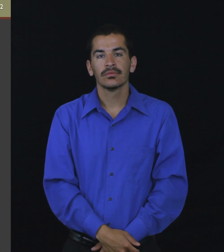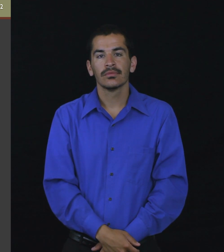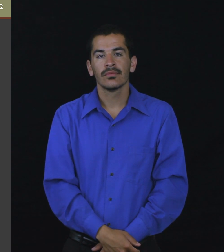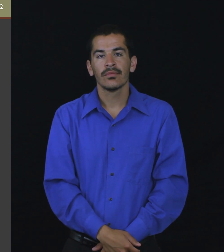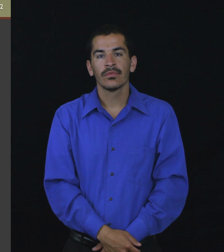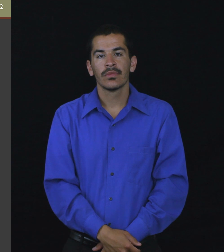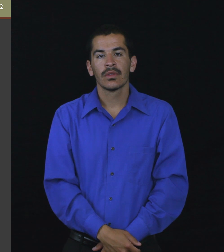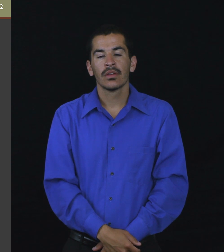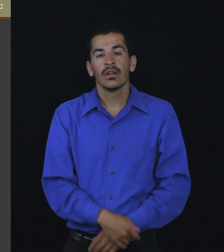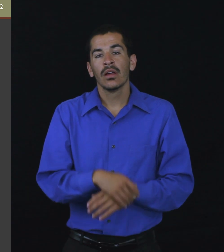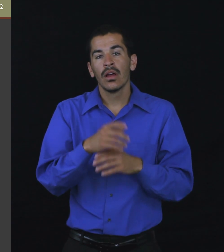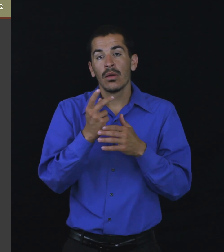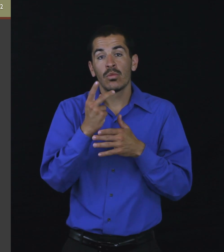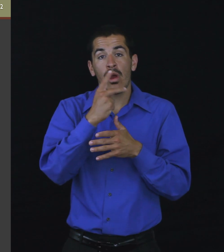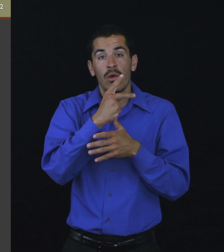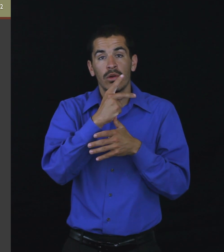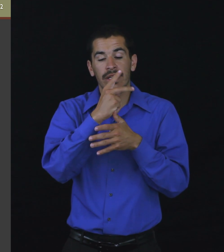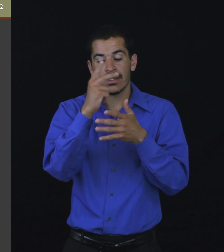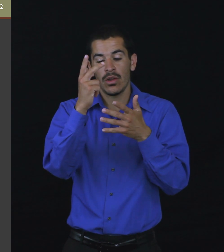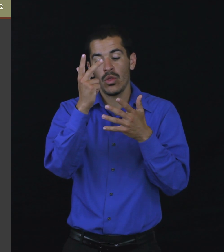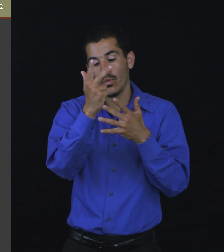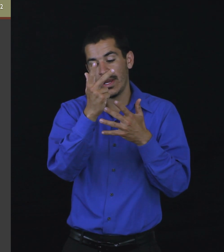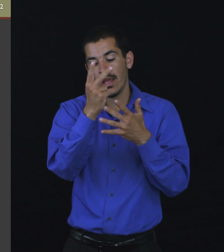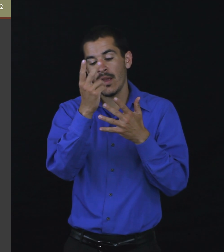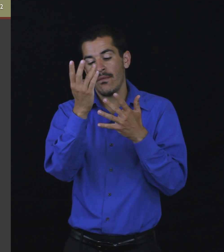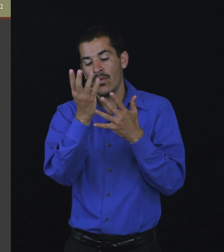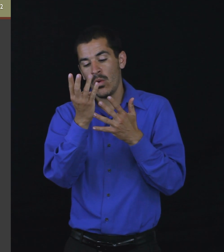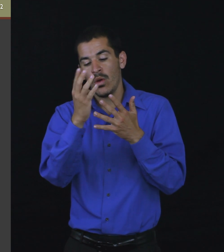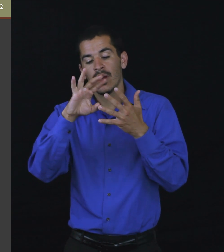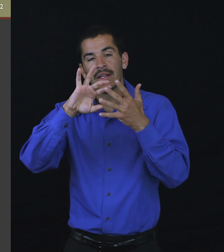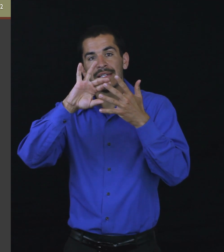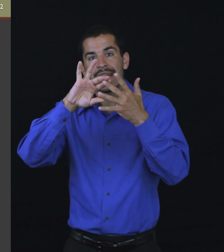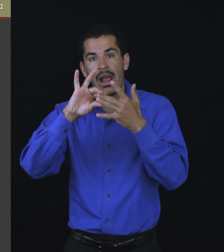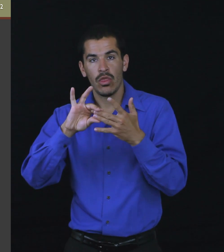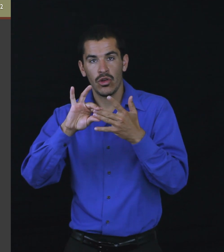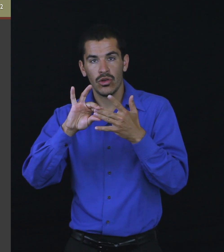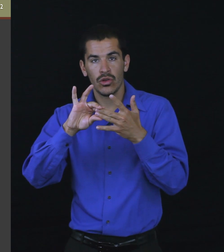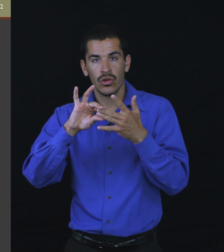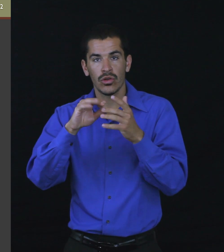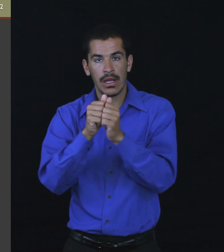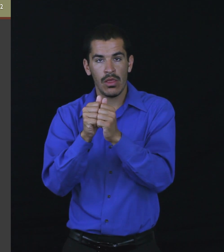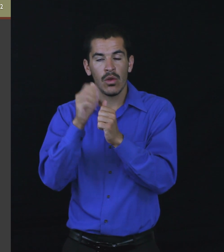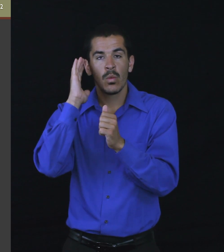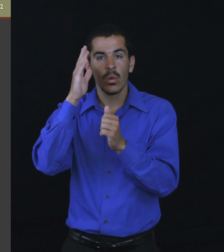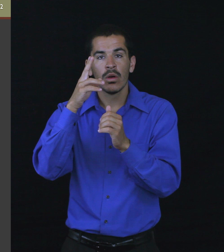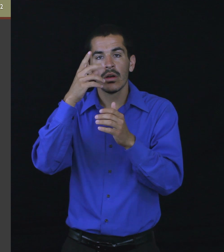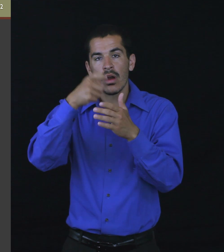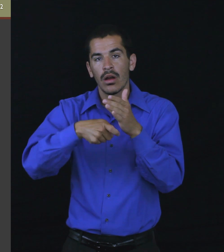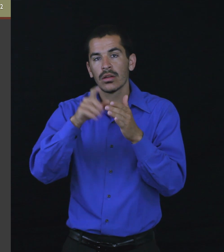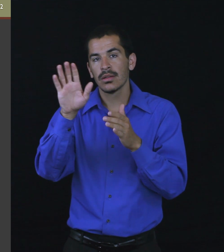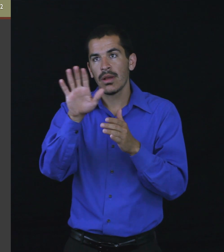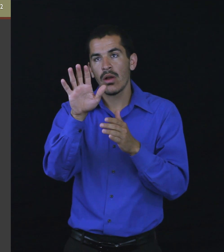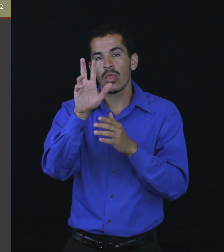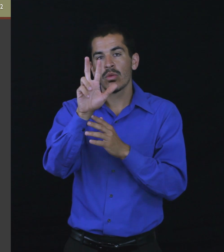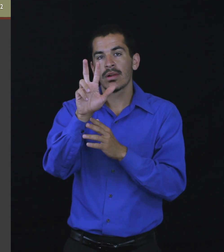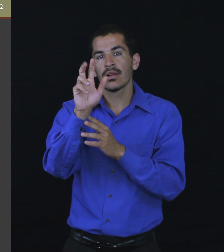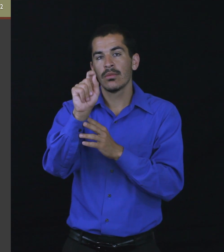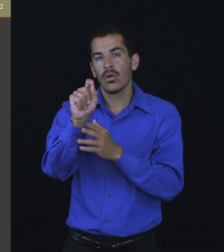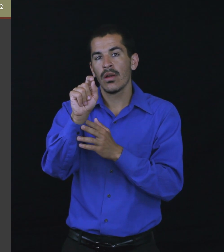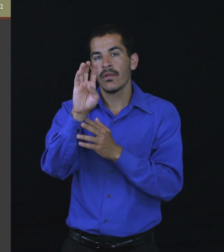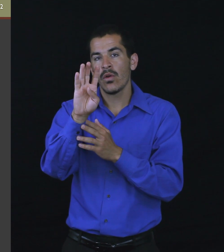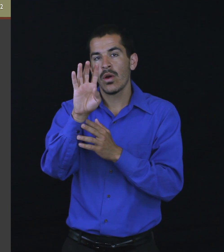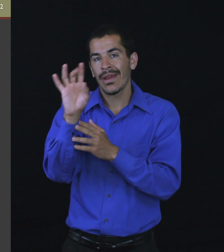Priorities 3 and 4 together would cost about $3.48 million.